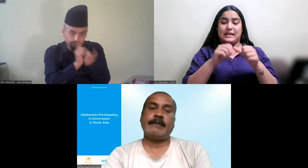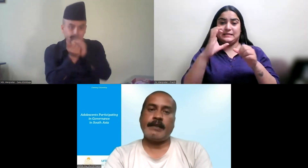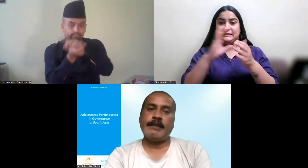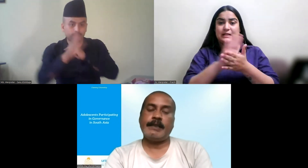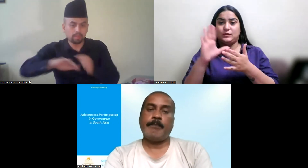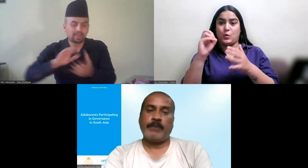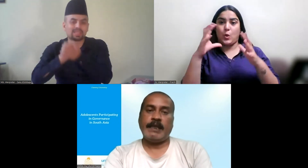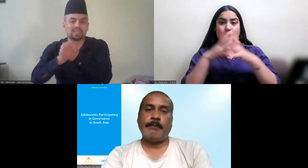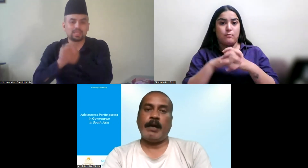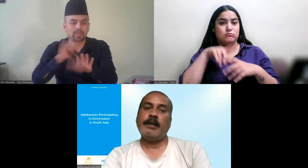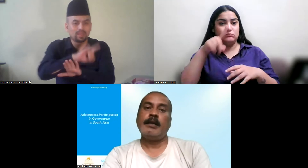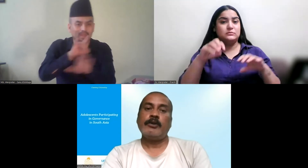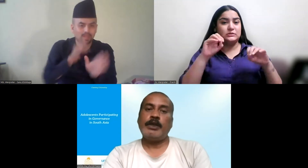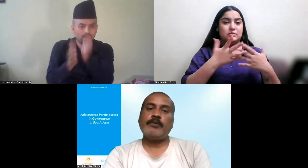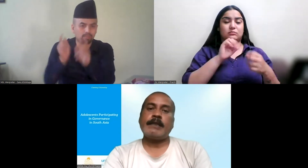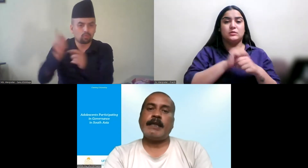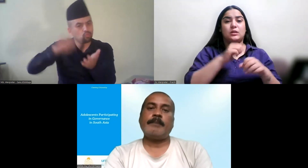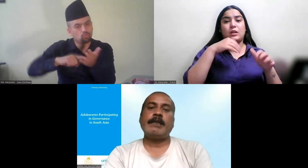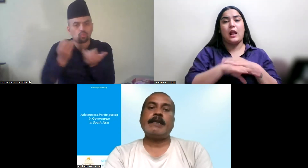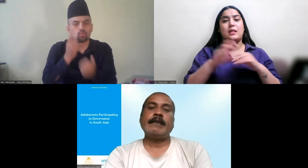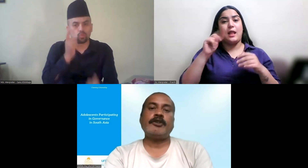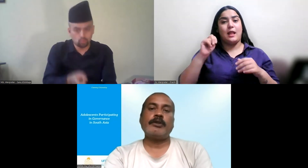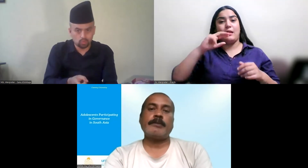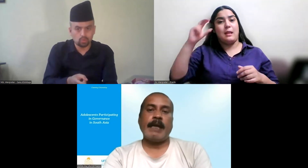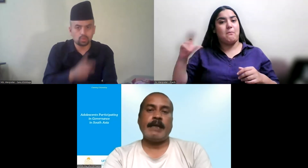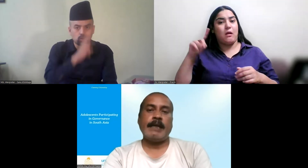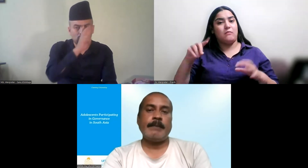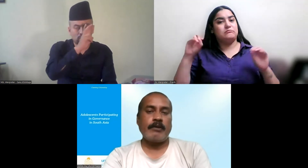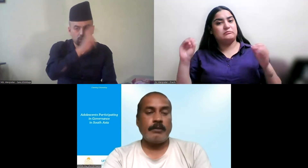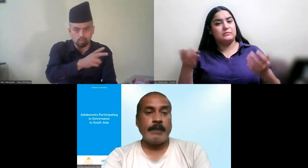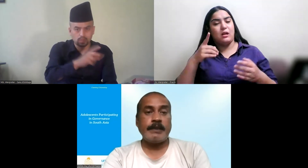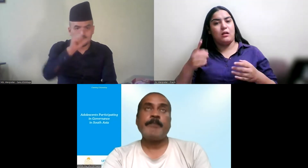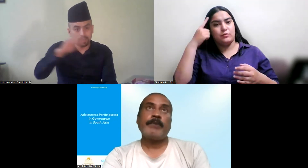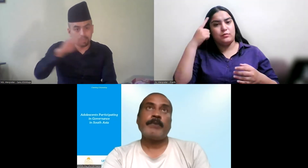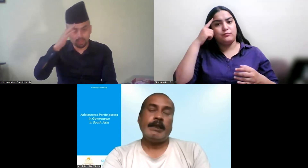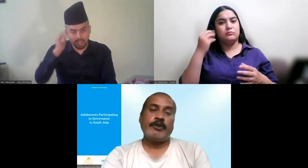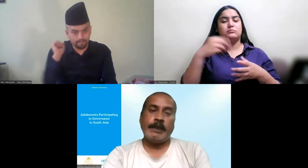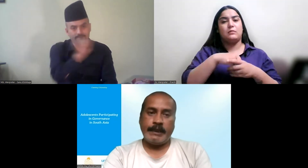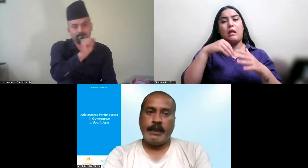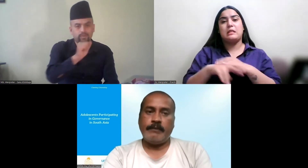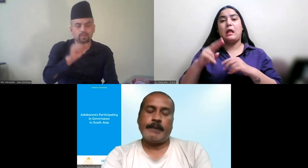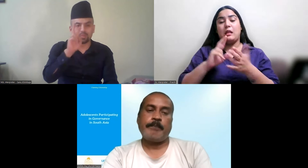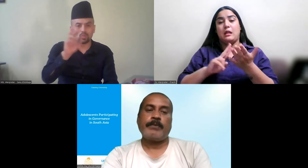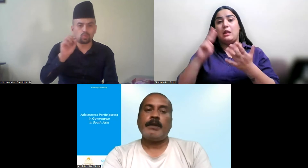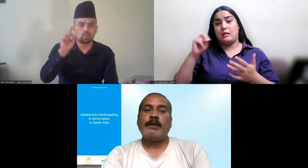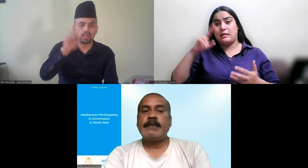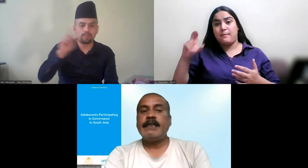governance strategy in Nepal, which was adopted and endorsed by Nepal government in